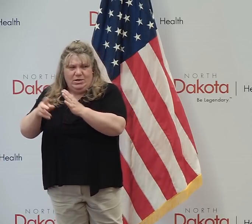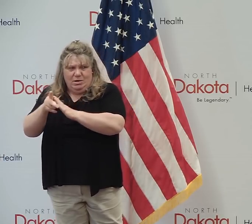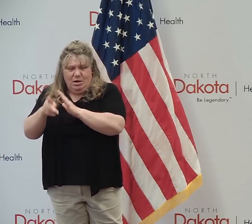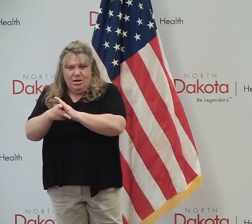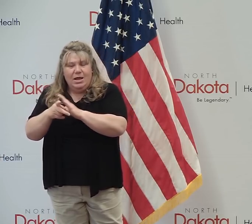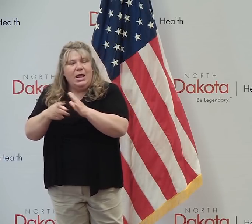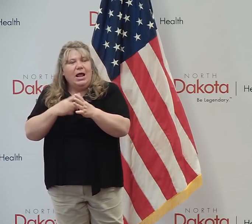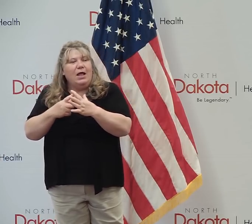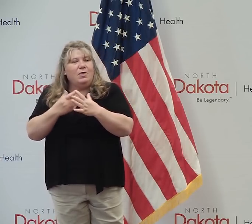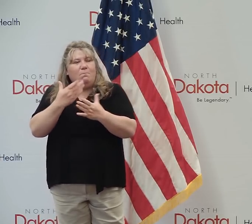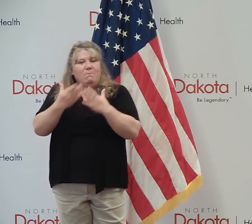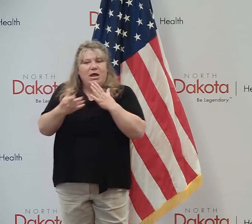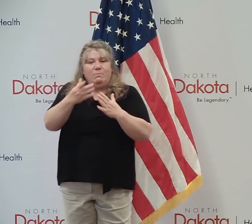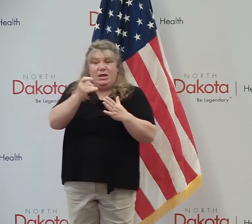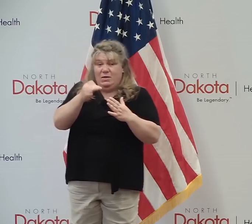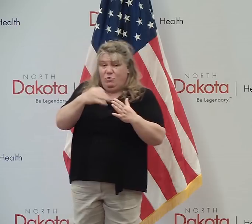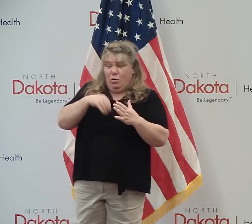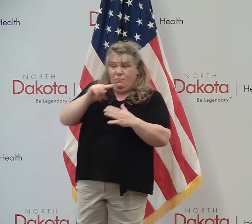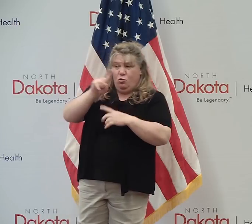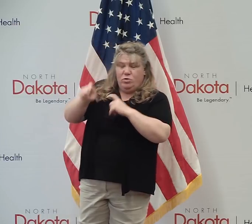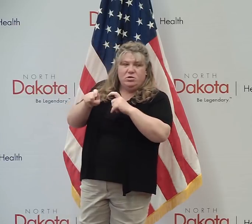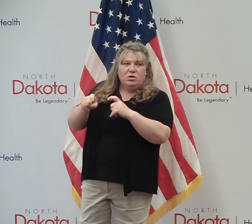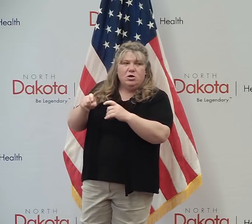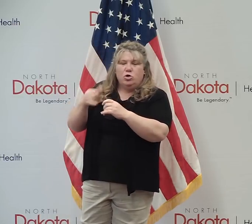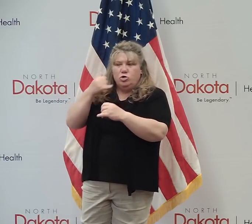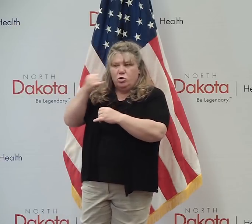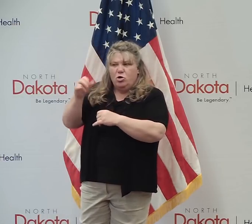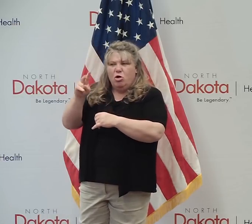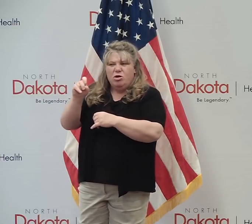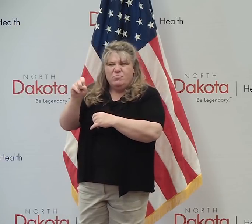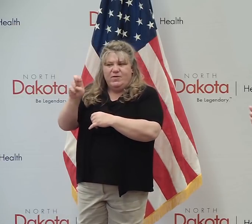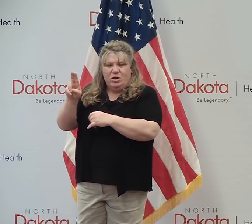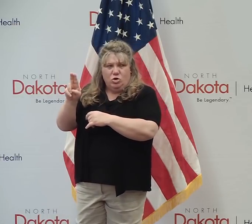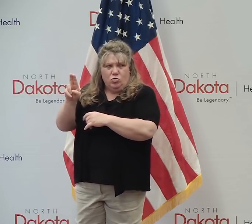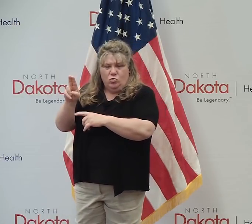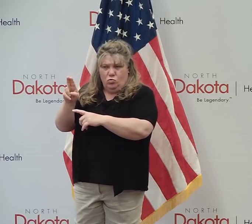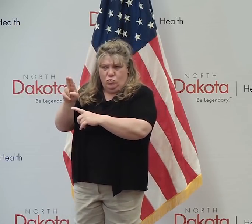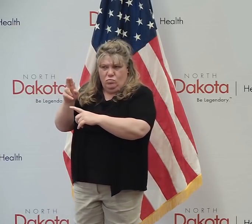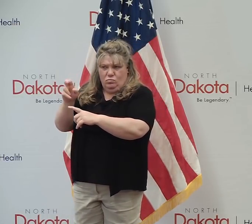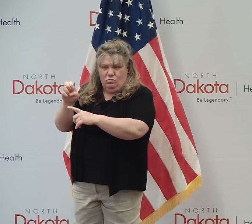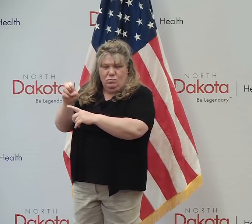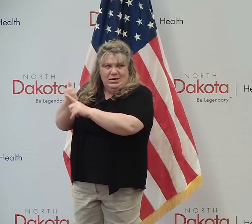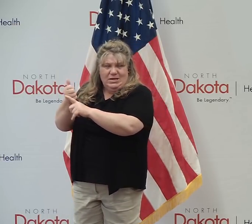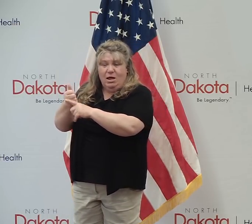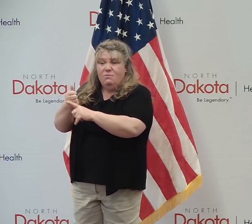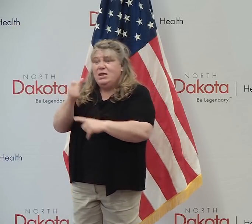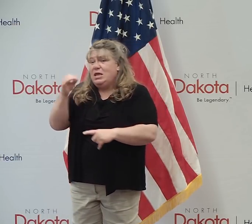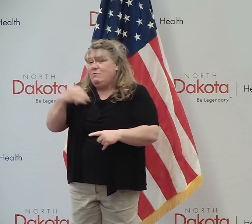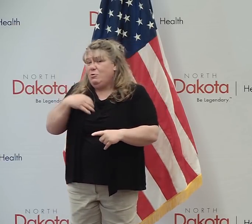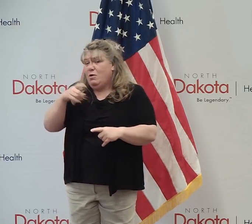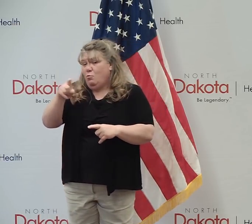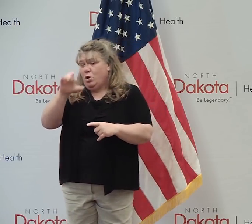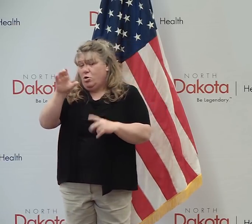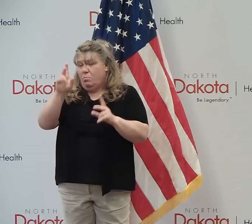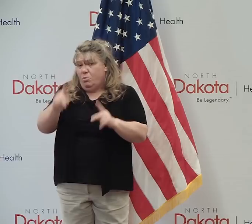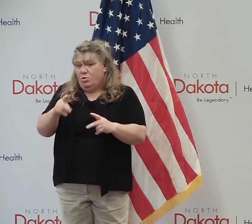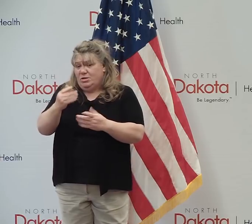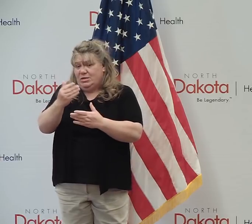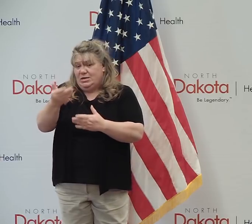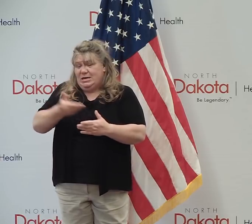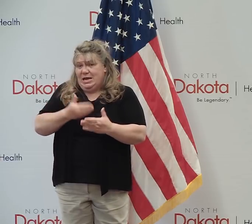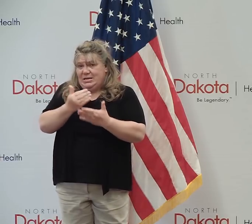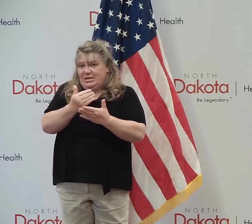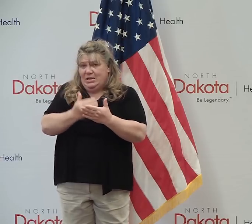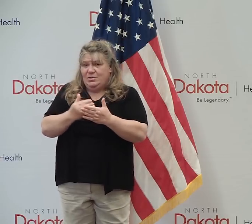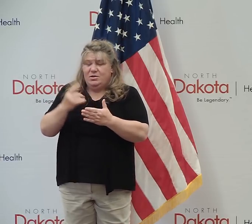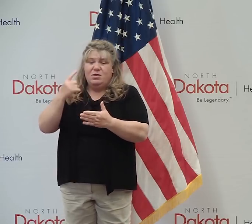to maybe specifically answer that question, specifically based on, because if you got a 100-person guest list for a venue that holds